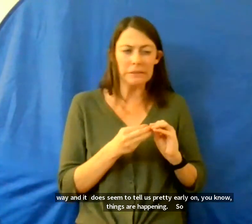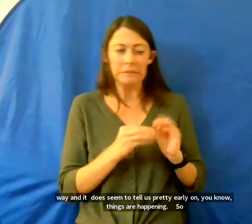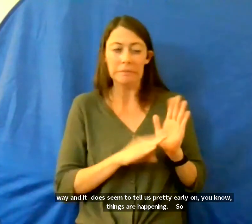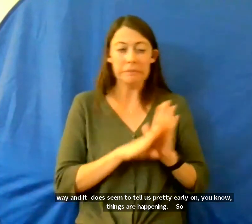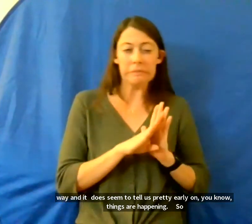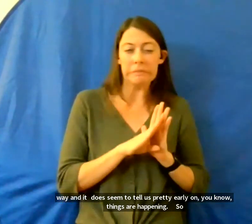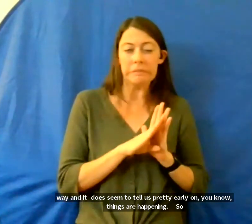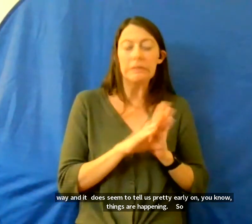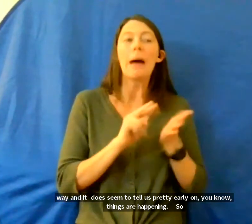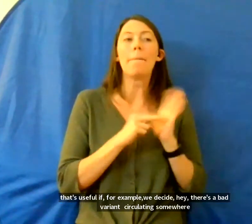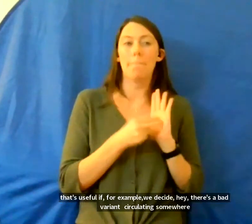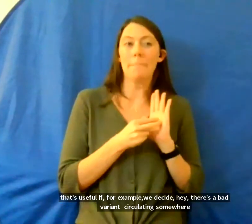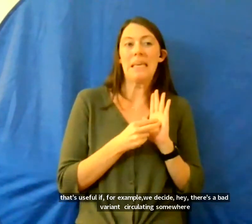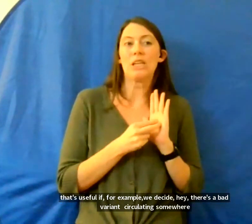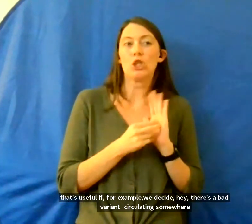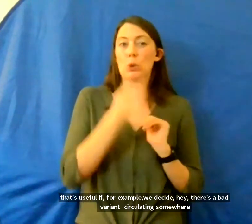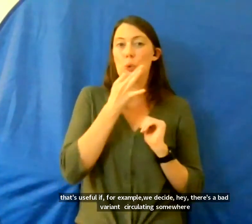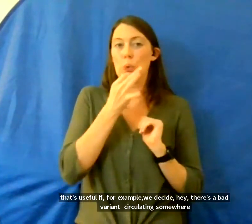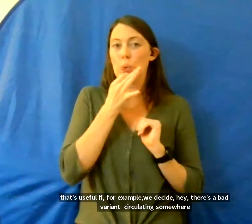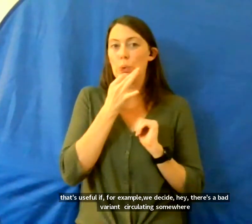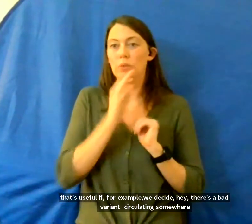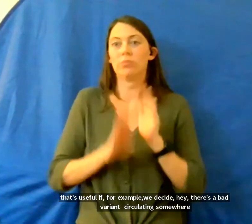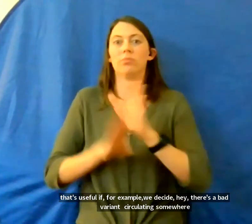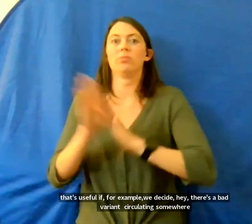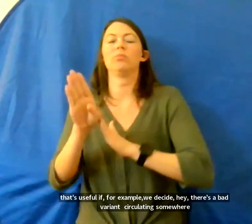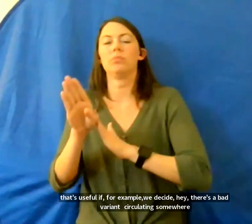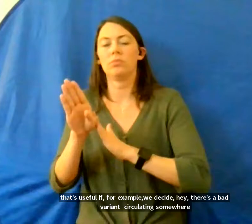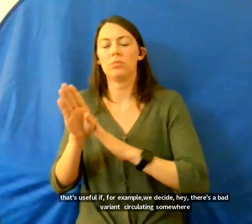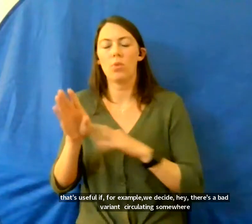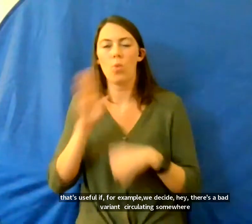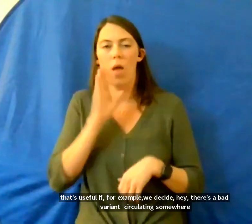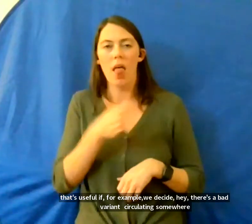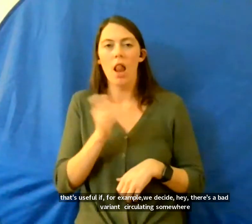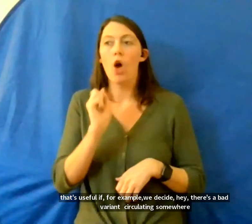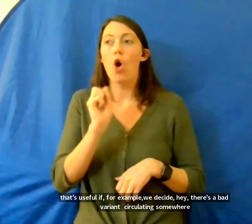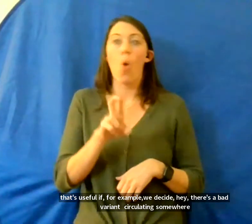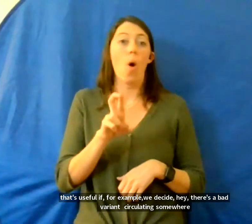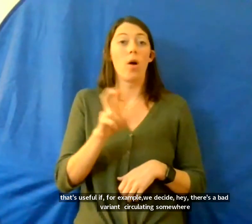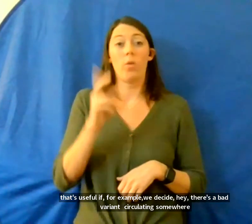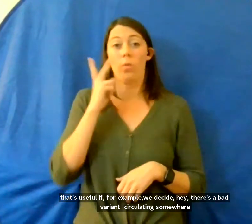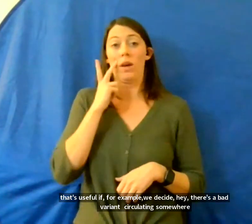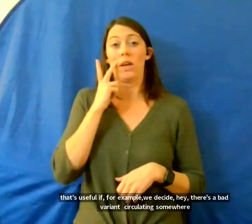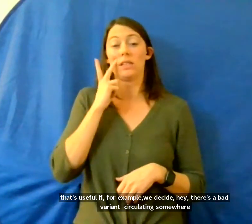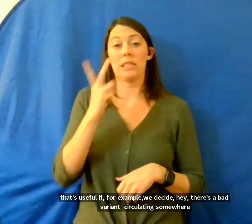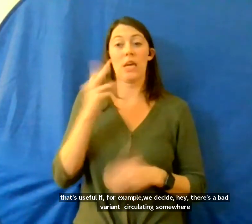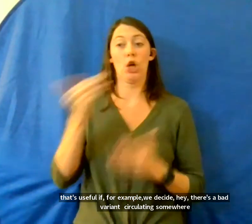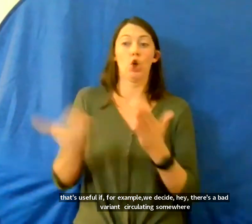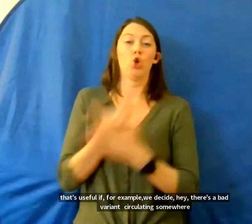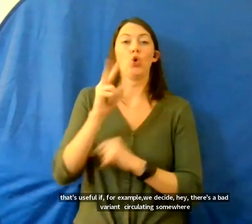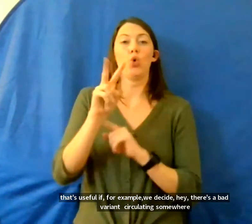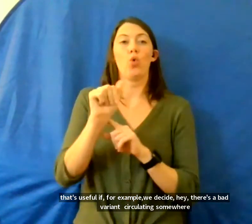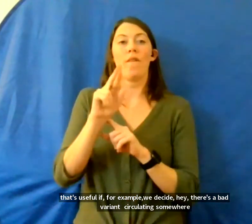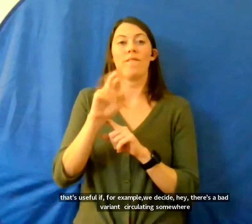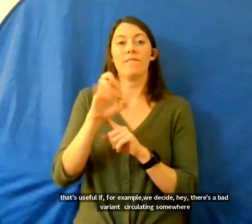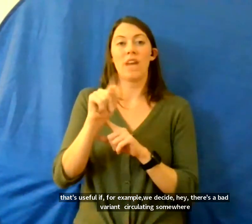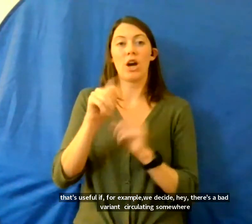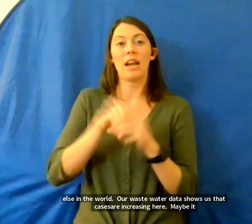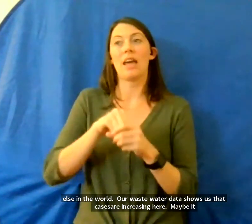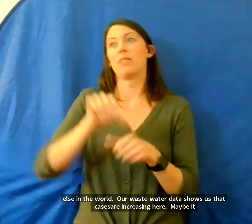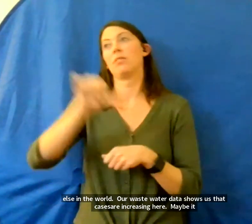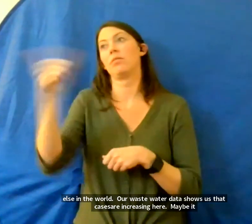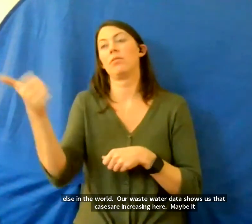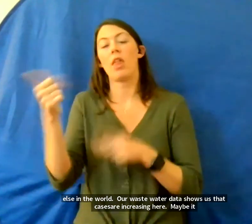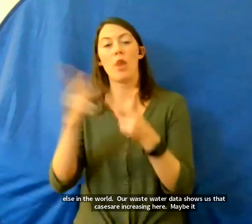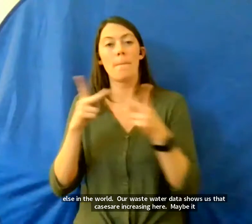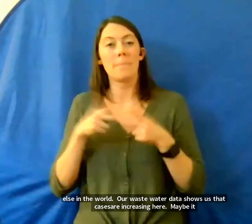in the world. Our wastewater data shows us that cases are increasing here. Maybe it's time for masks again, you